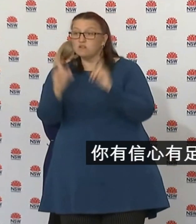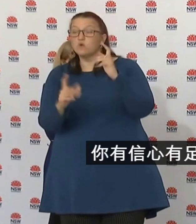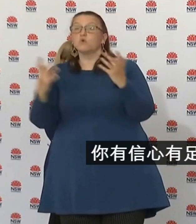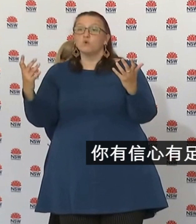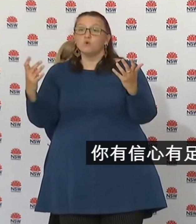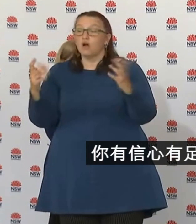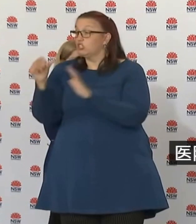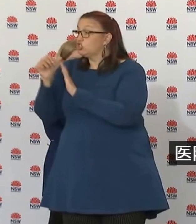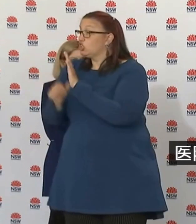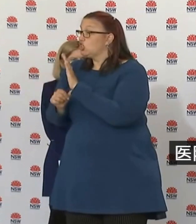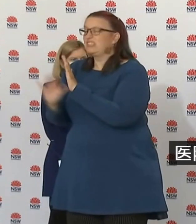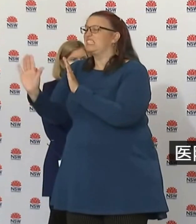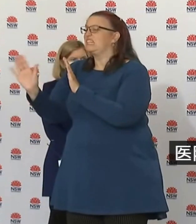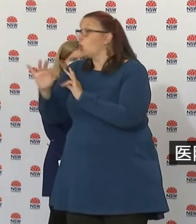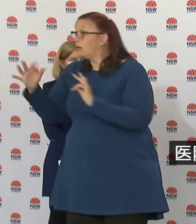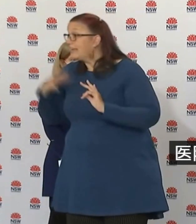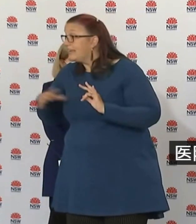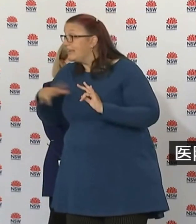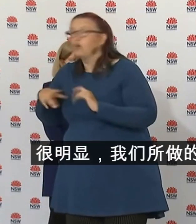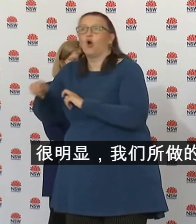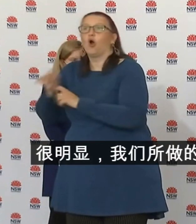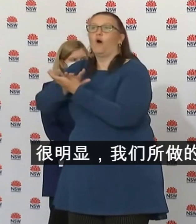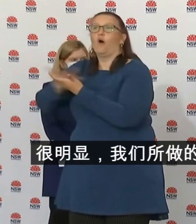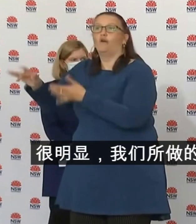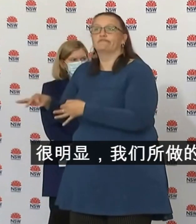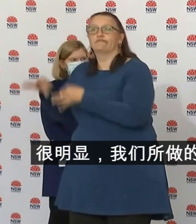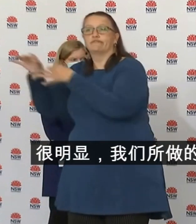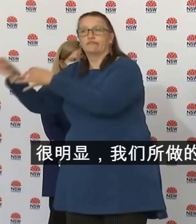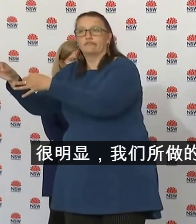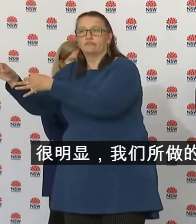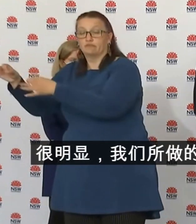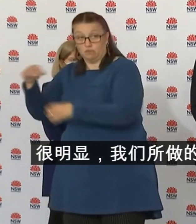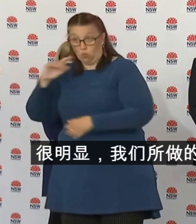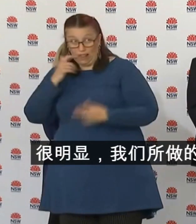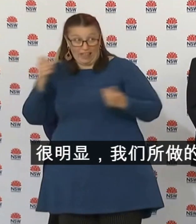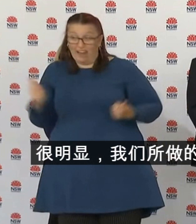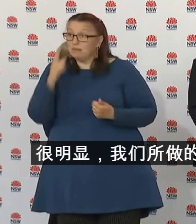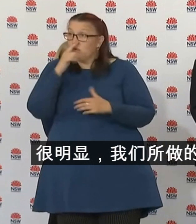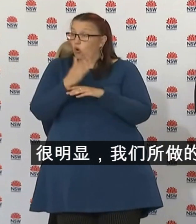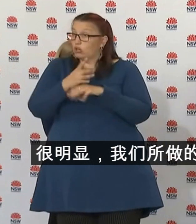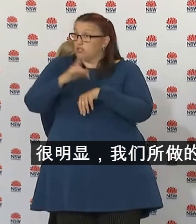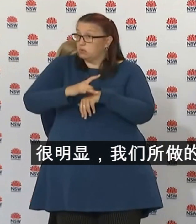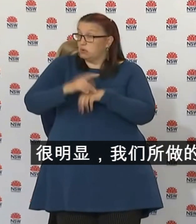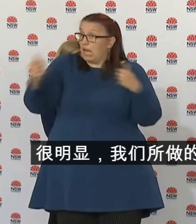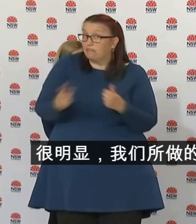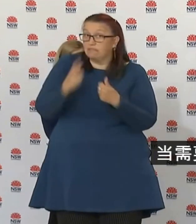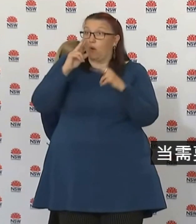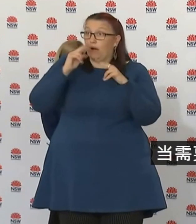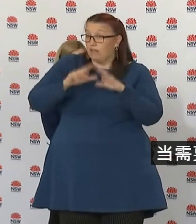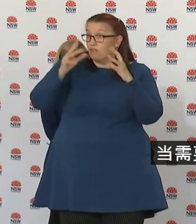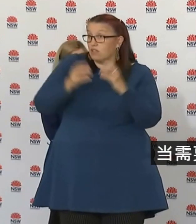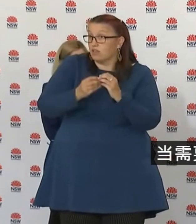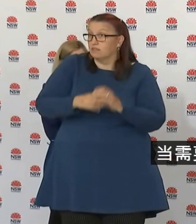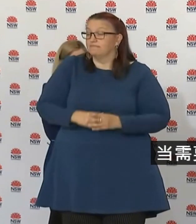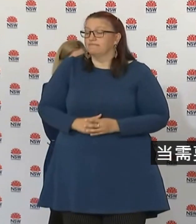to deal with these growing number of cases in hospitals? Well, obviously, what we do is make sure we manage resources as best we can. But when you